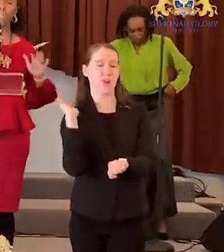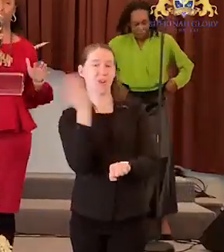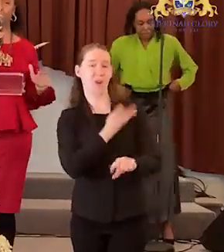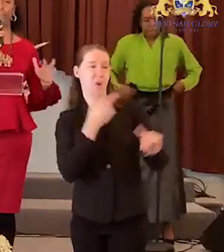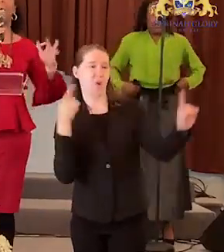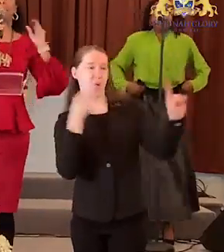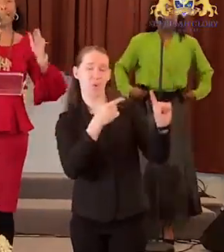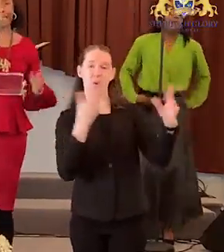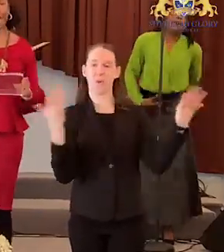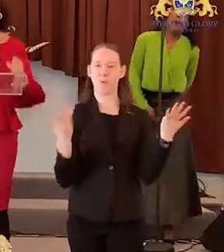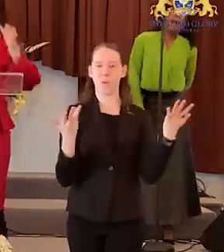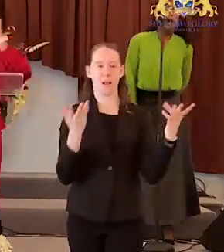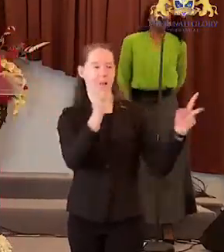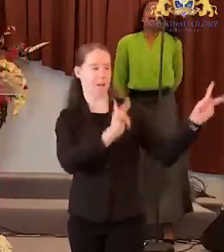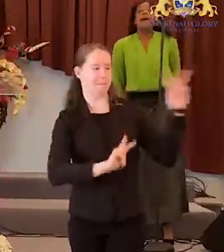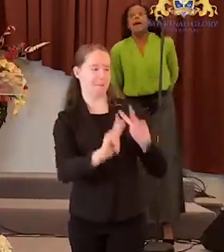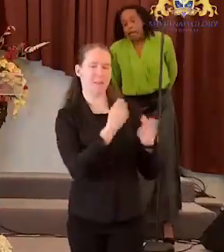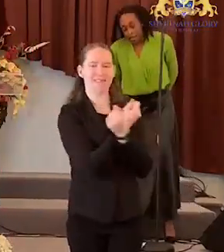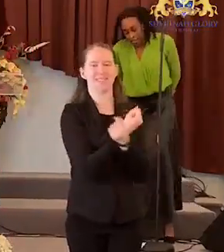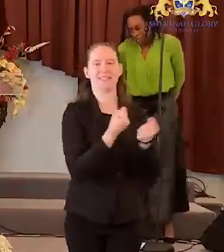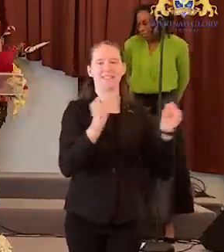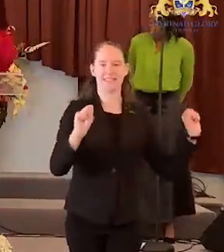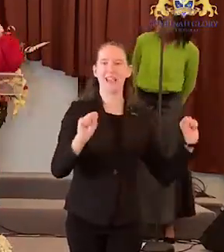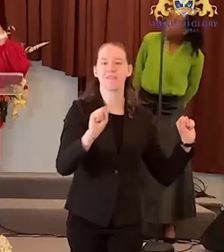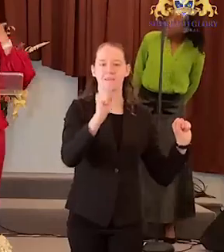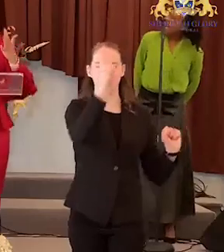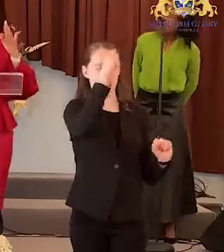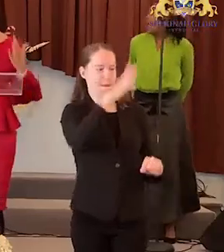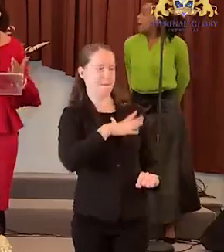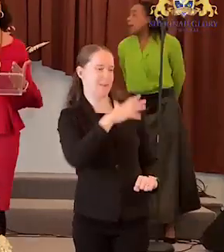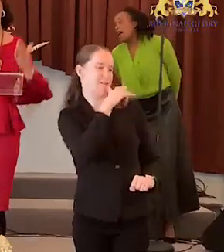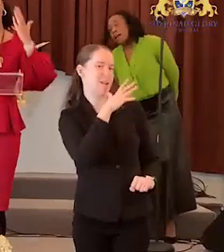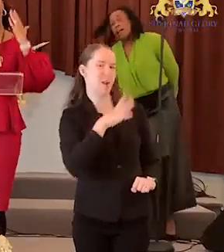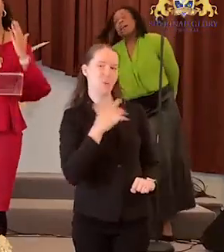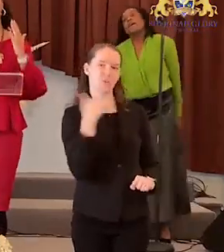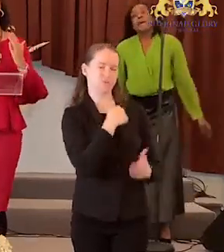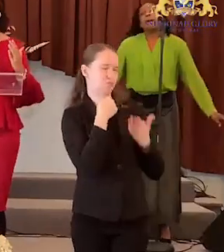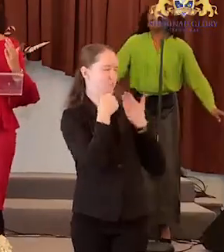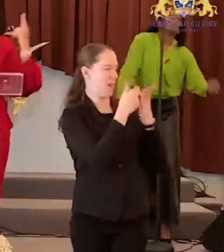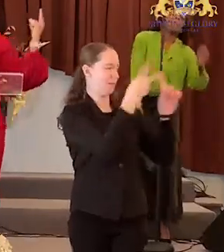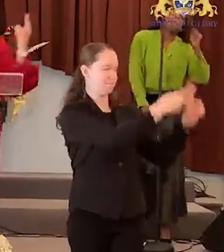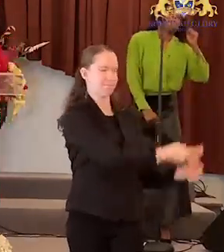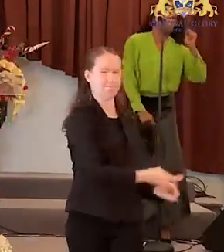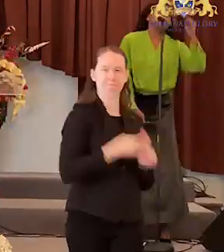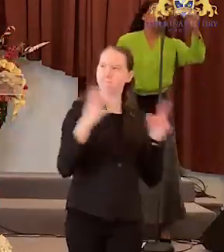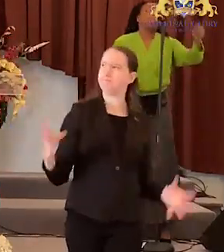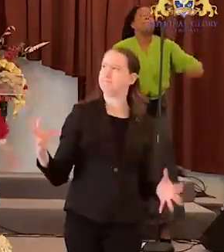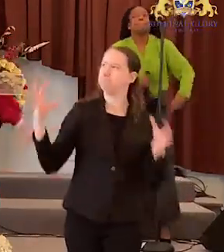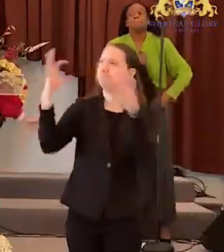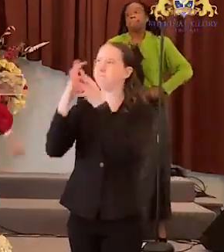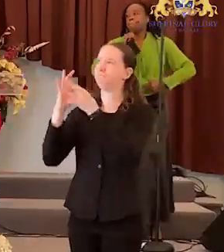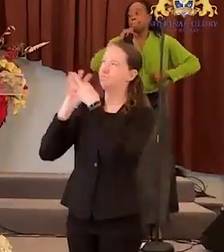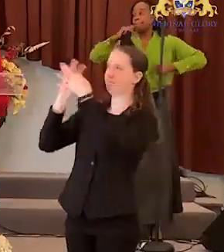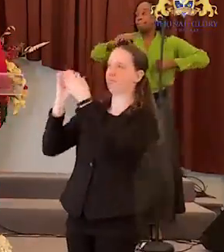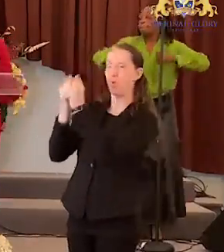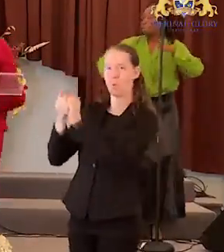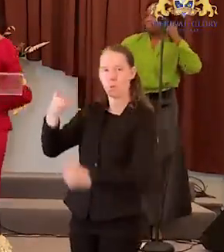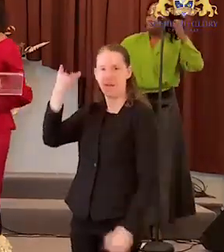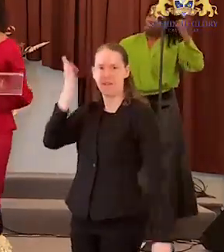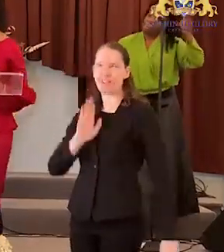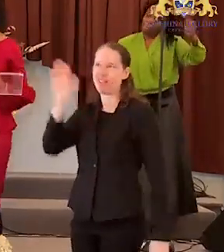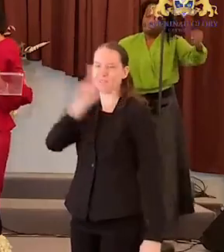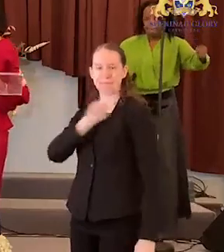our mission to save our generation by restoring men and women back to their rightful place